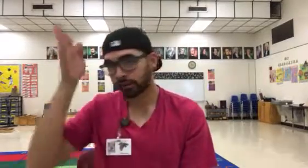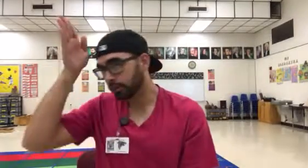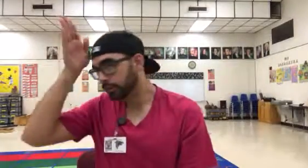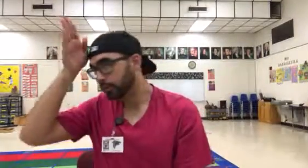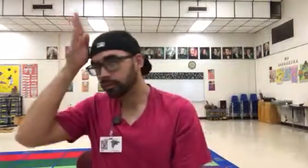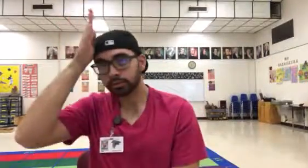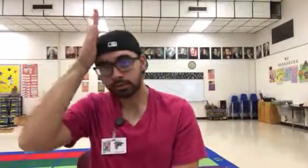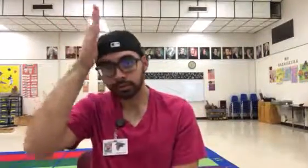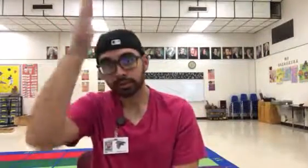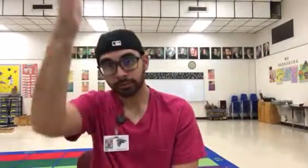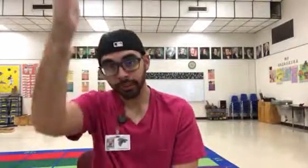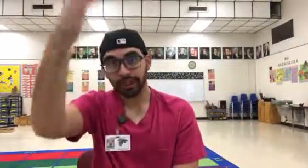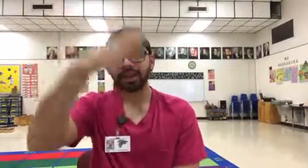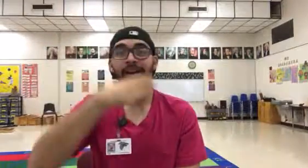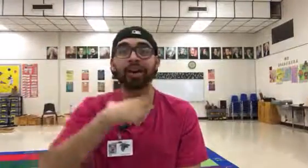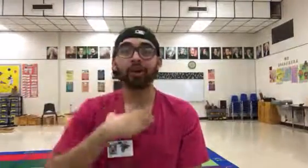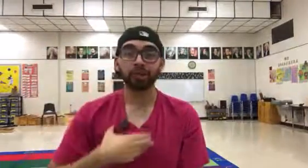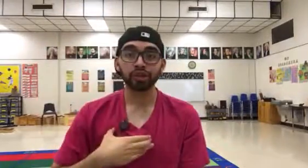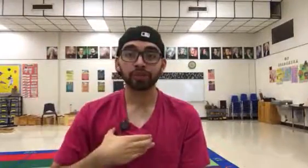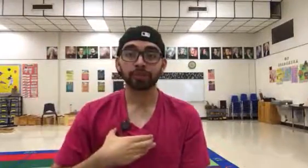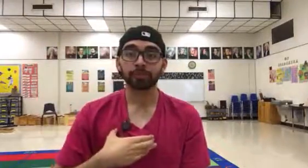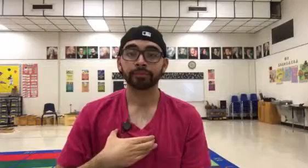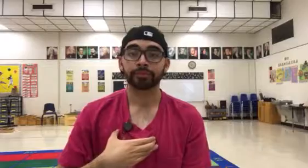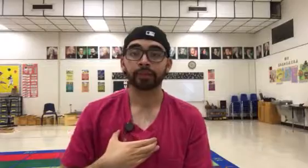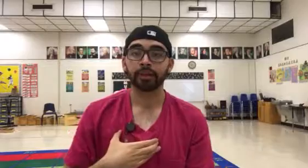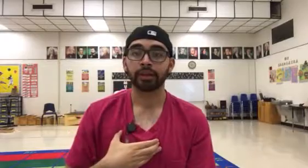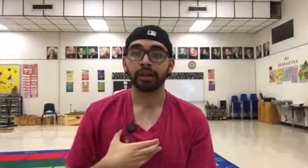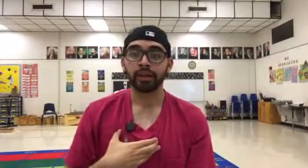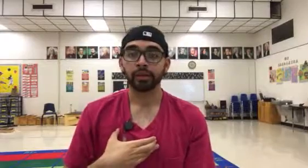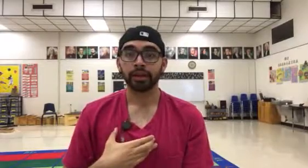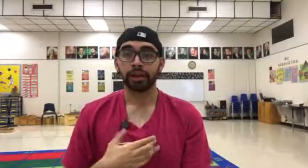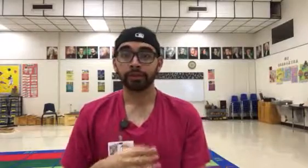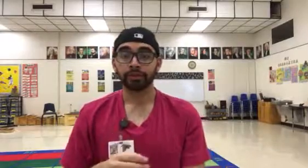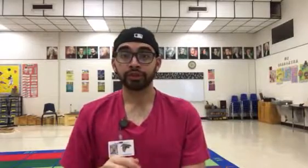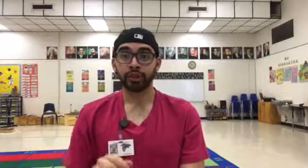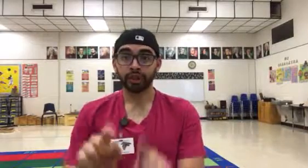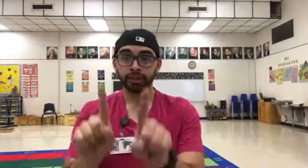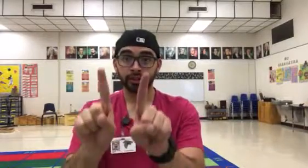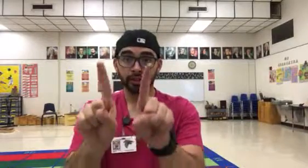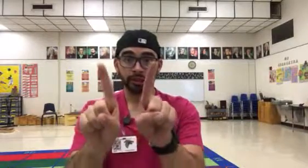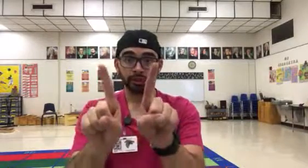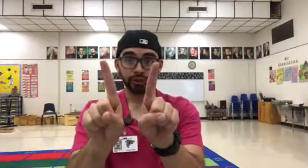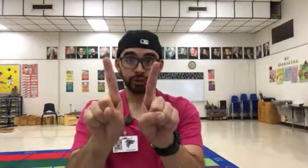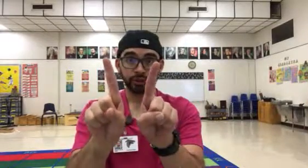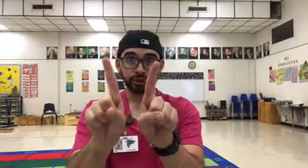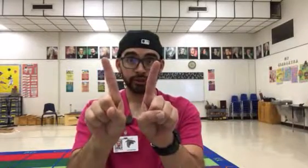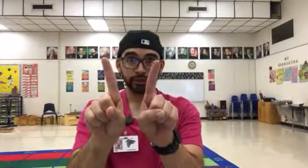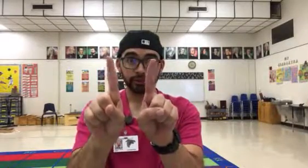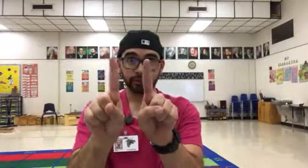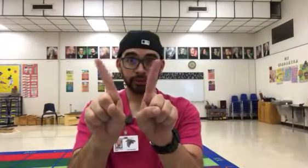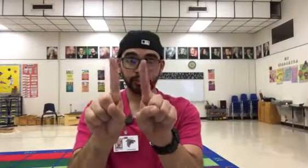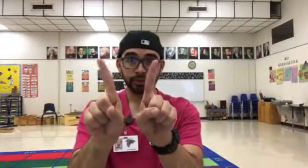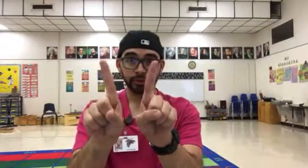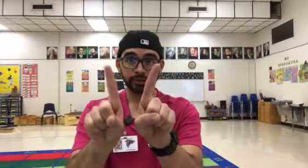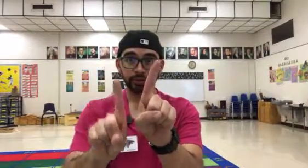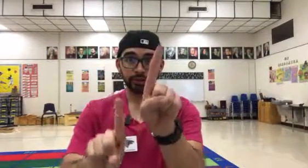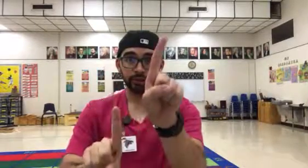So someday I'll wish. Now for star, you're going to take out your two index fingers, and you're going